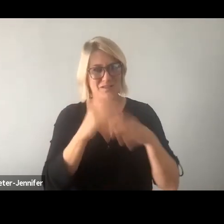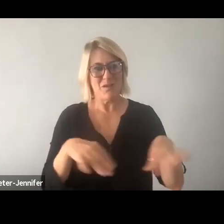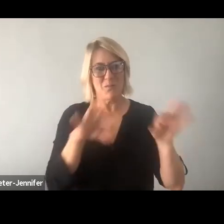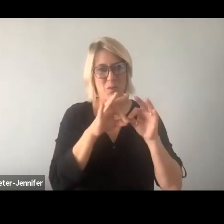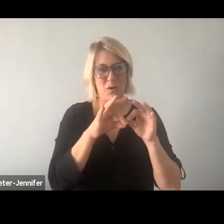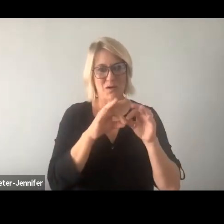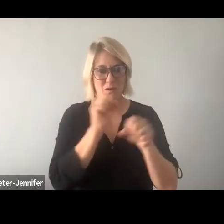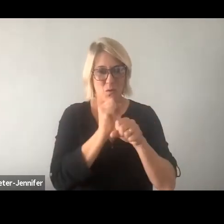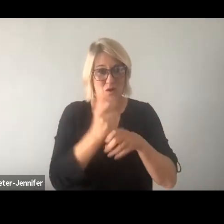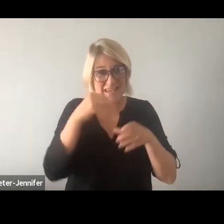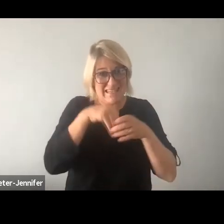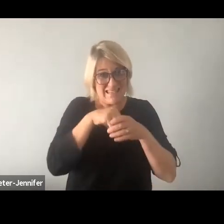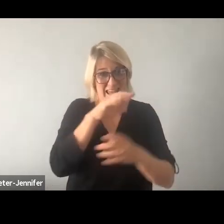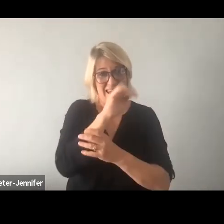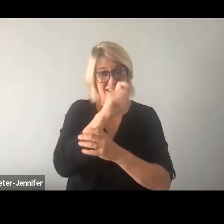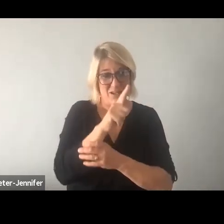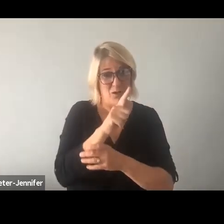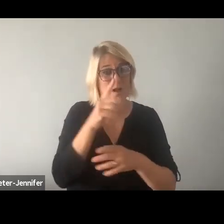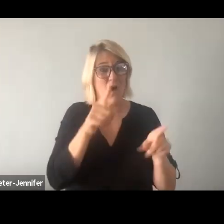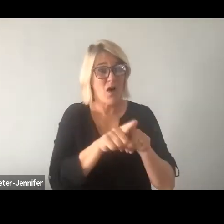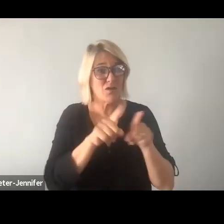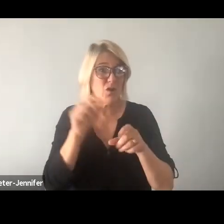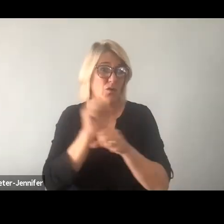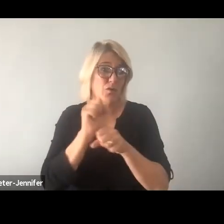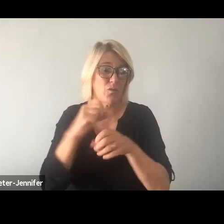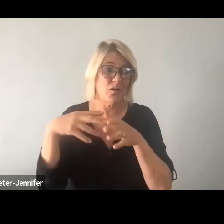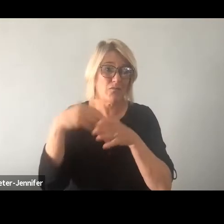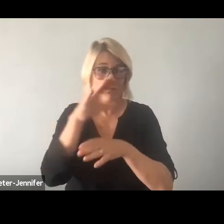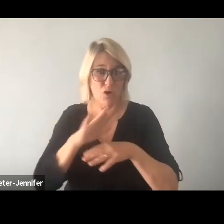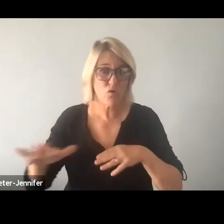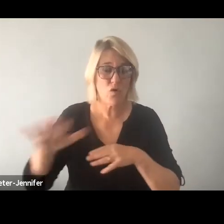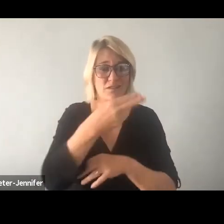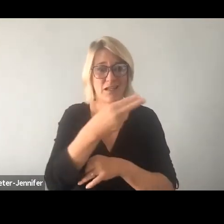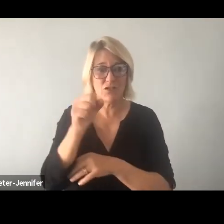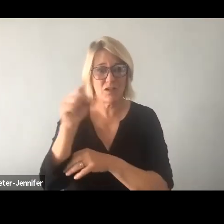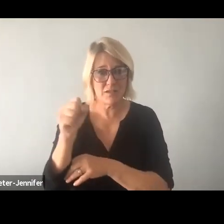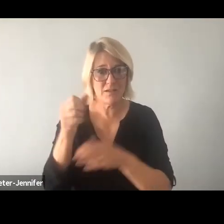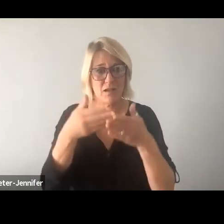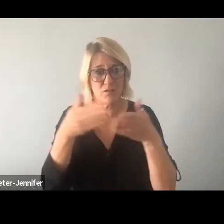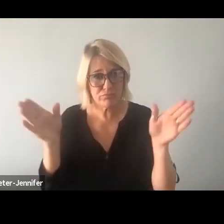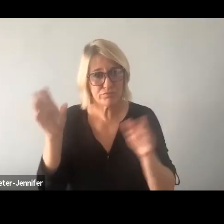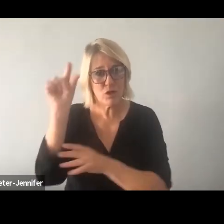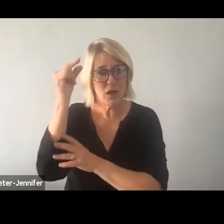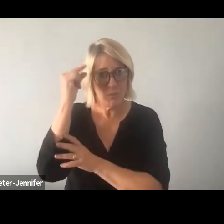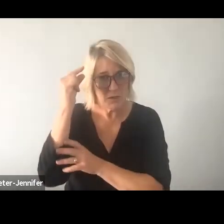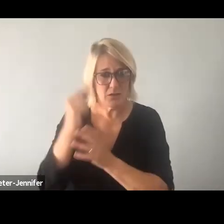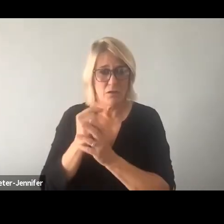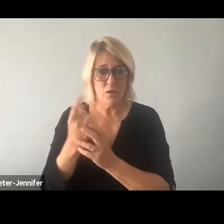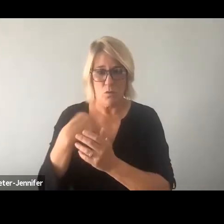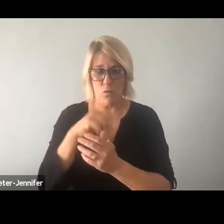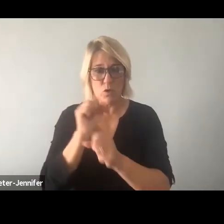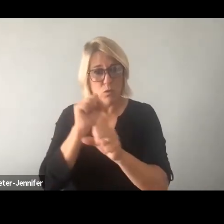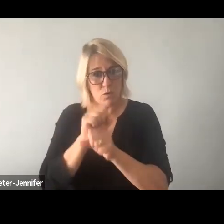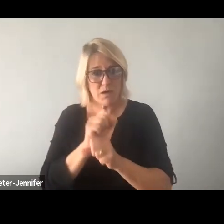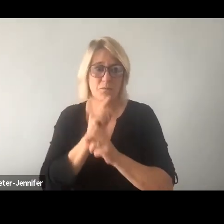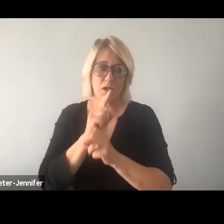inside of ACL is the work that we're doing across HHS and the broader government, where we are working to